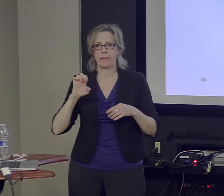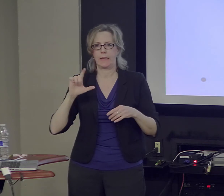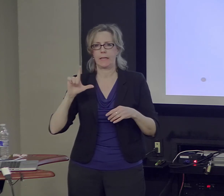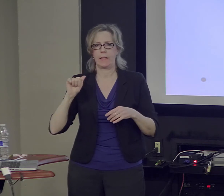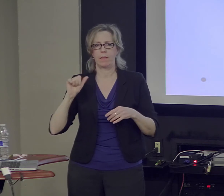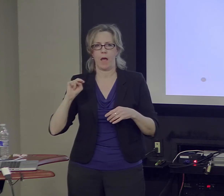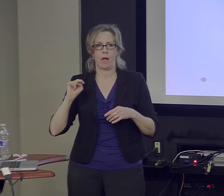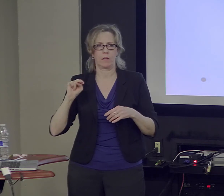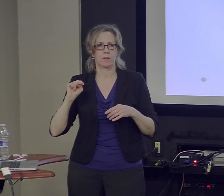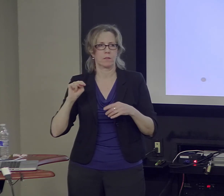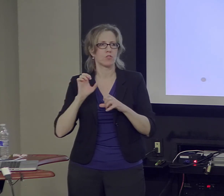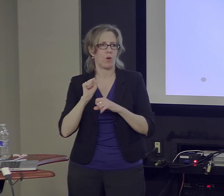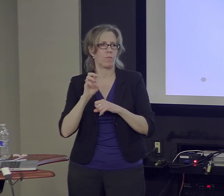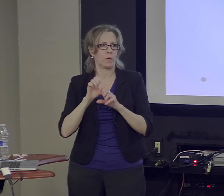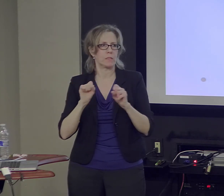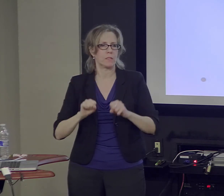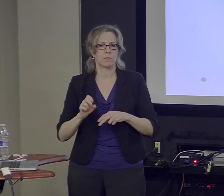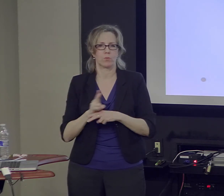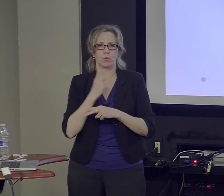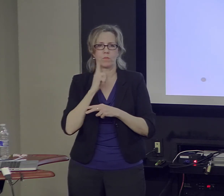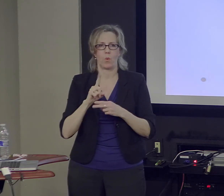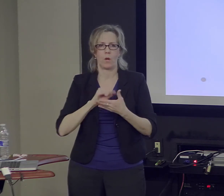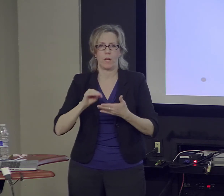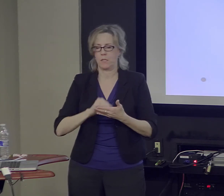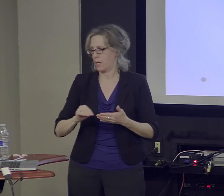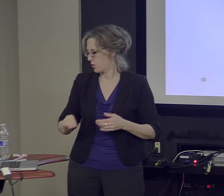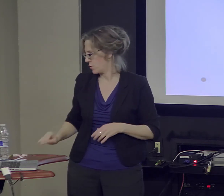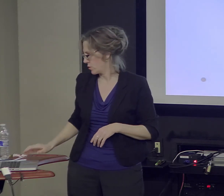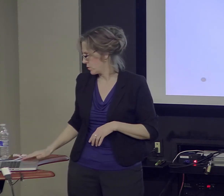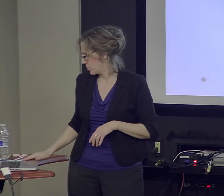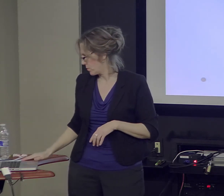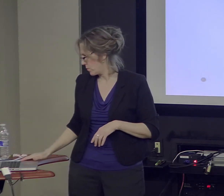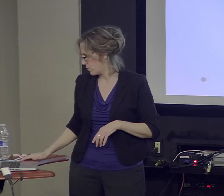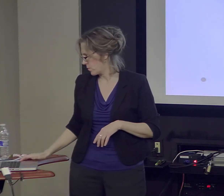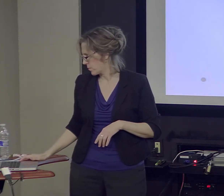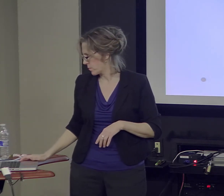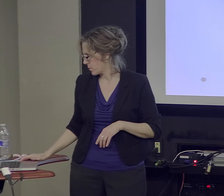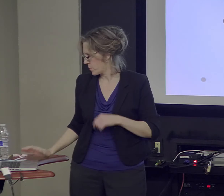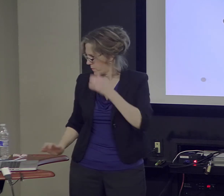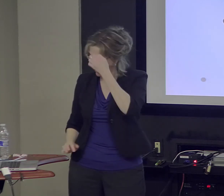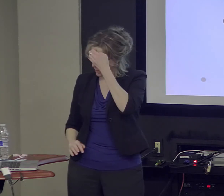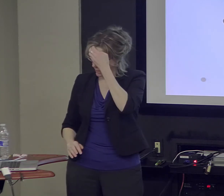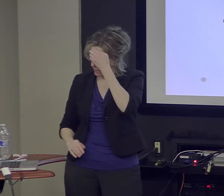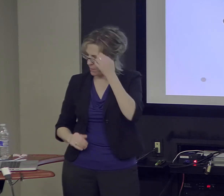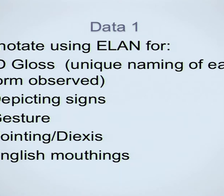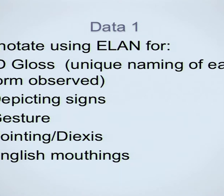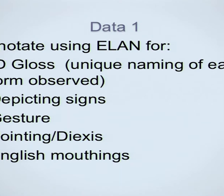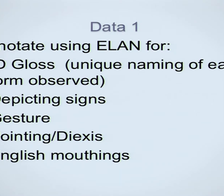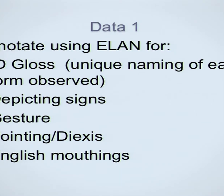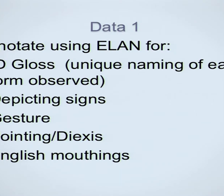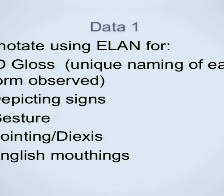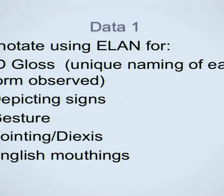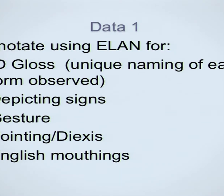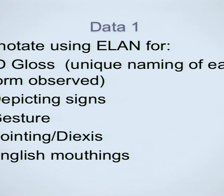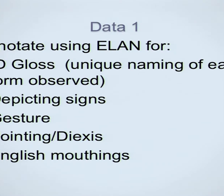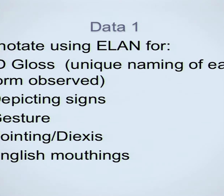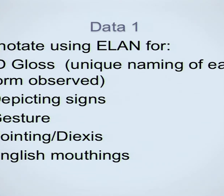annotations using an Elon, which is a software system to help me accomplish this.